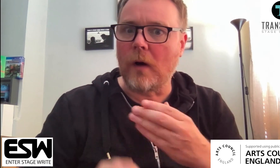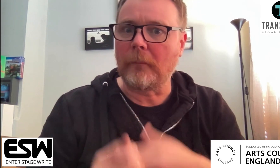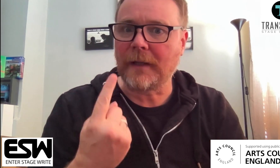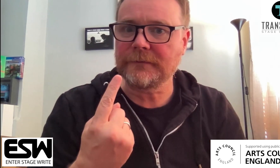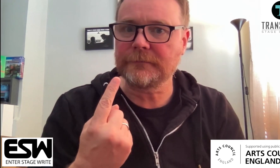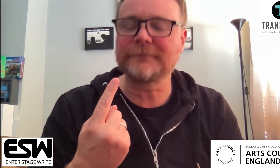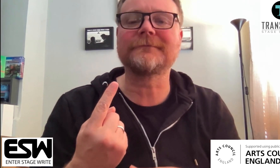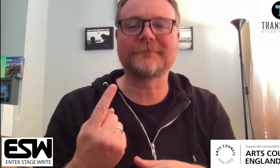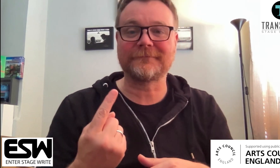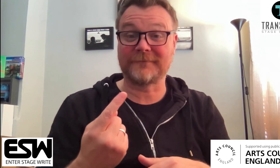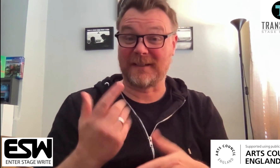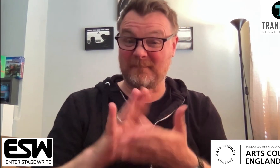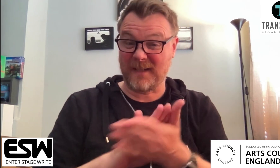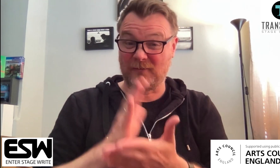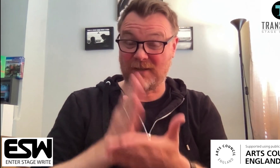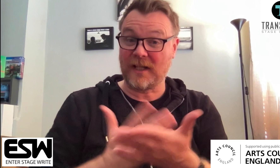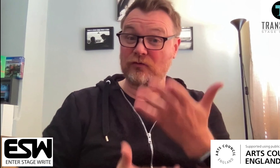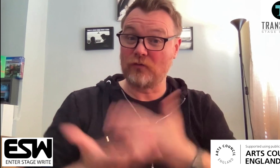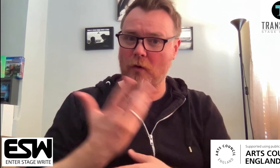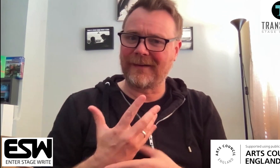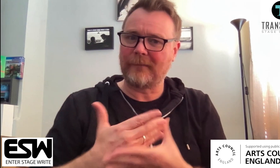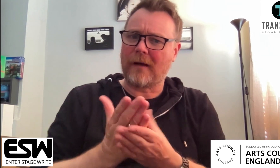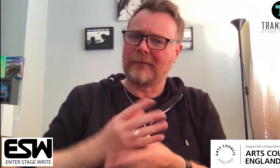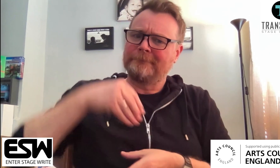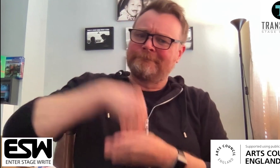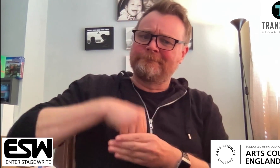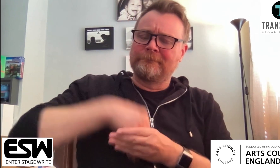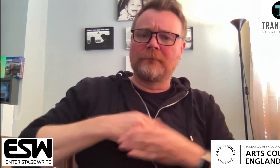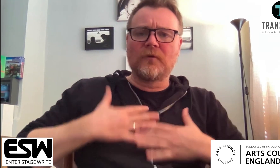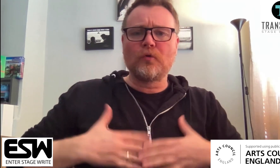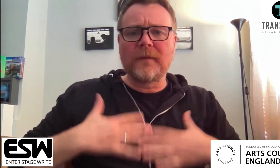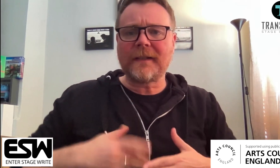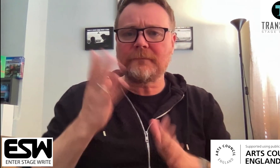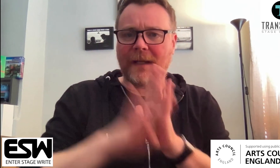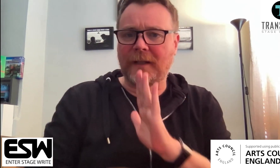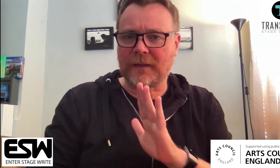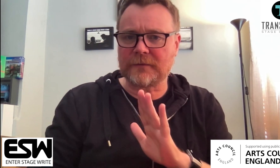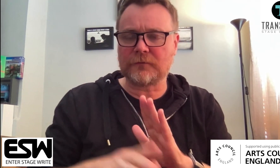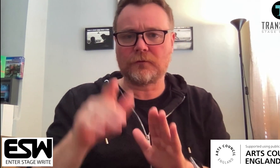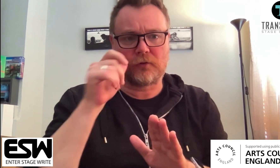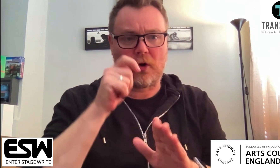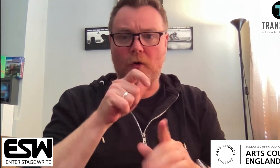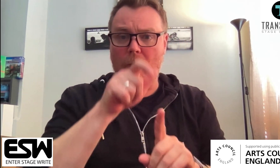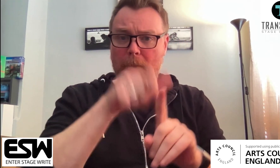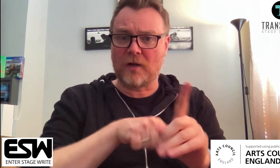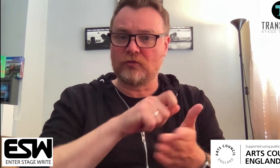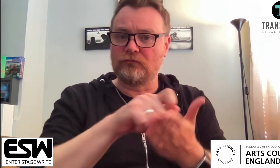campfire would be drawn into that. Story is part of our human experience. There's a